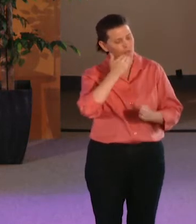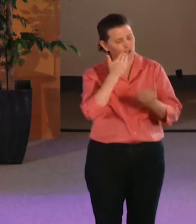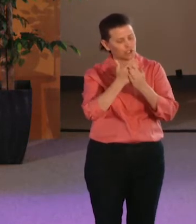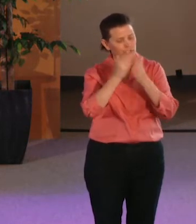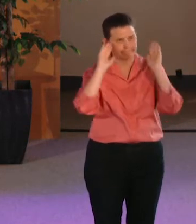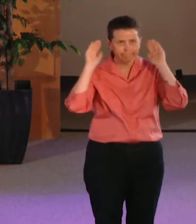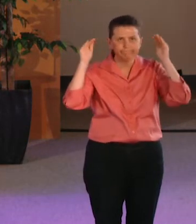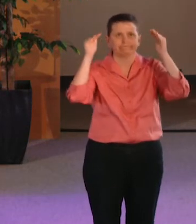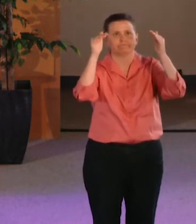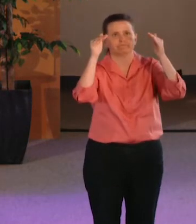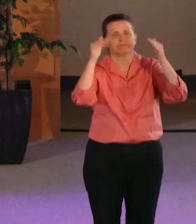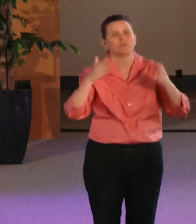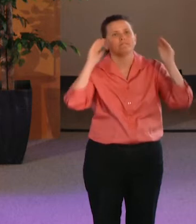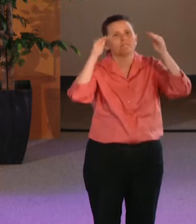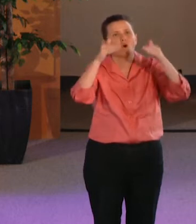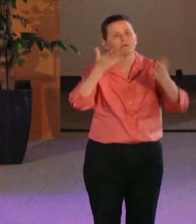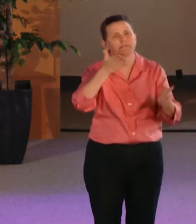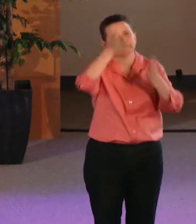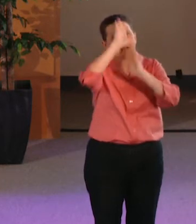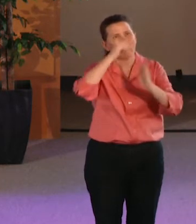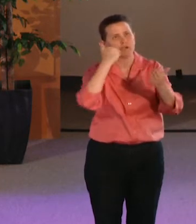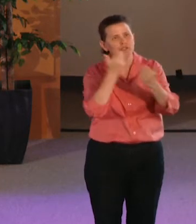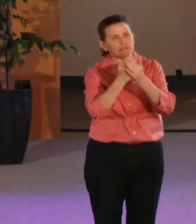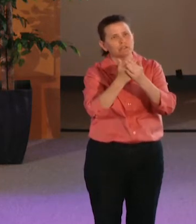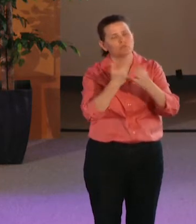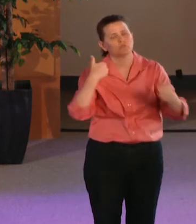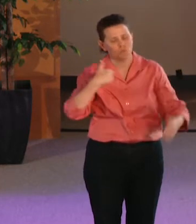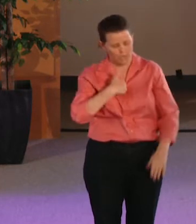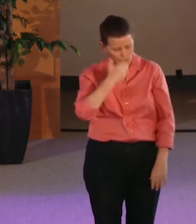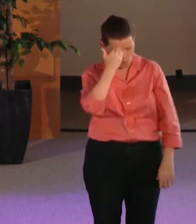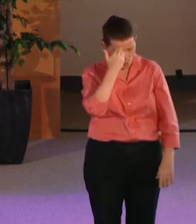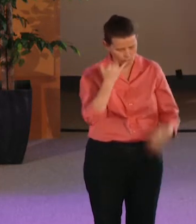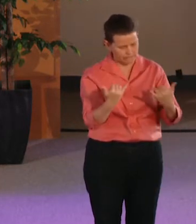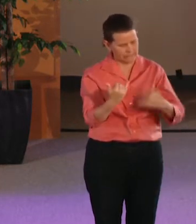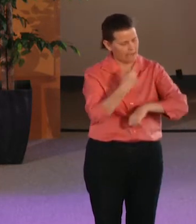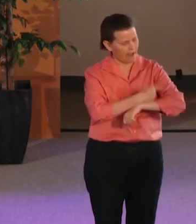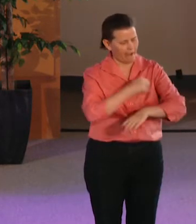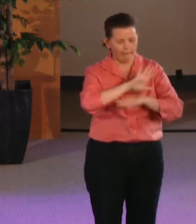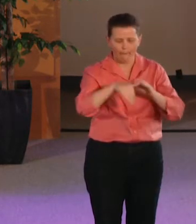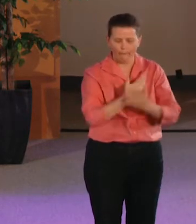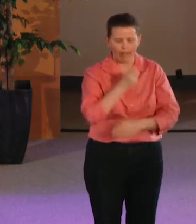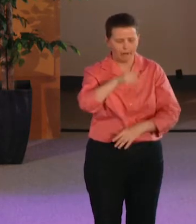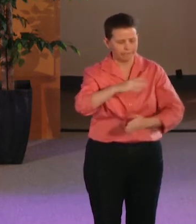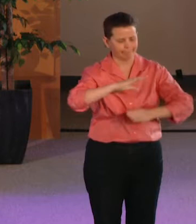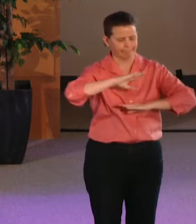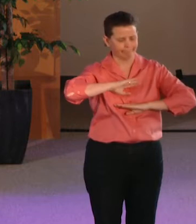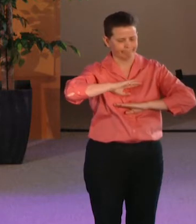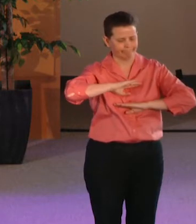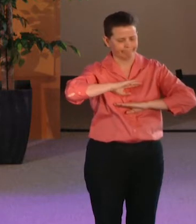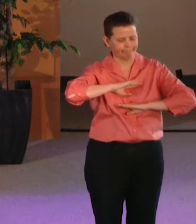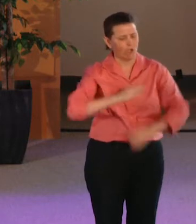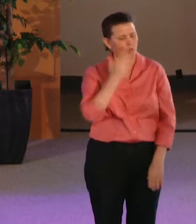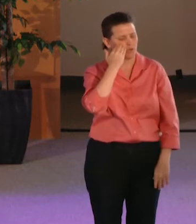As we focus on the good of God, we have assurance for this day and all its needs. In the blessing of what we